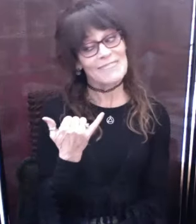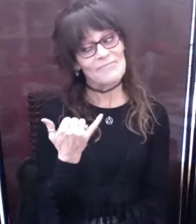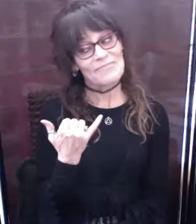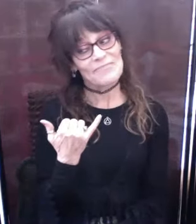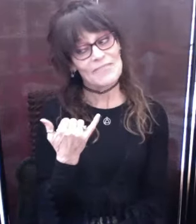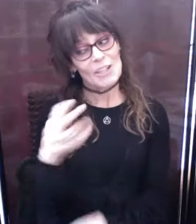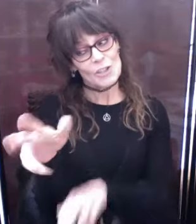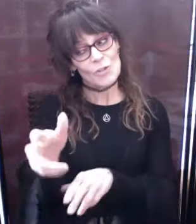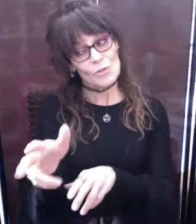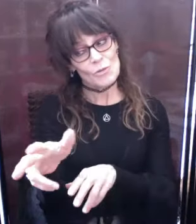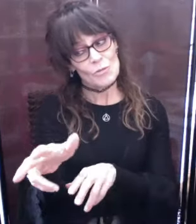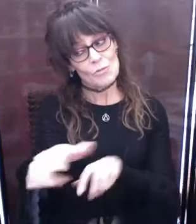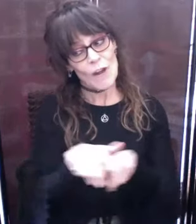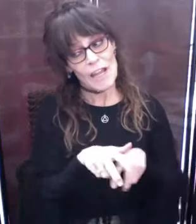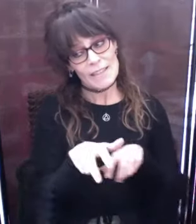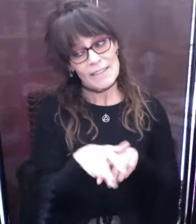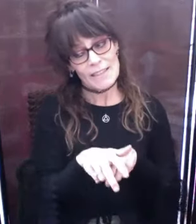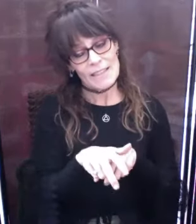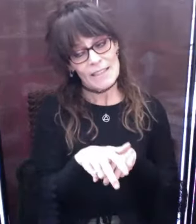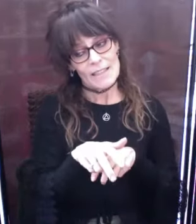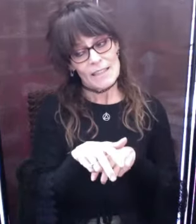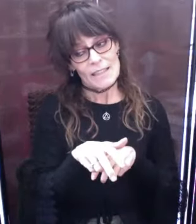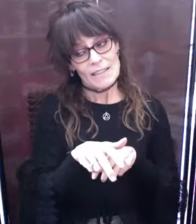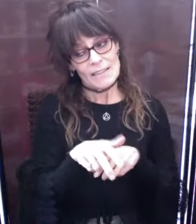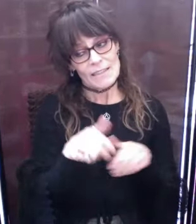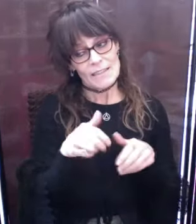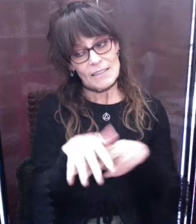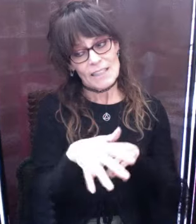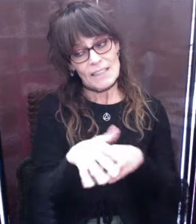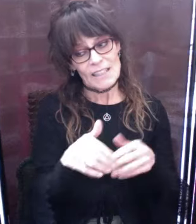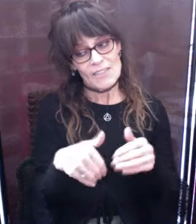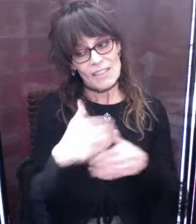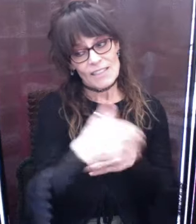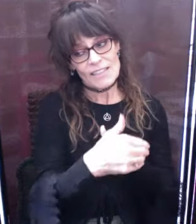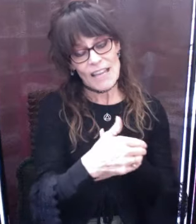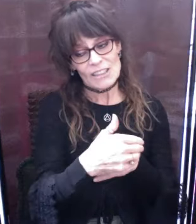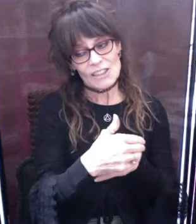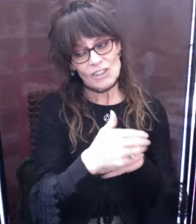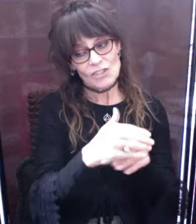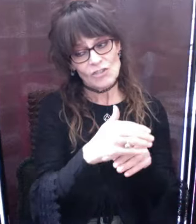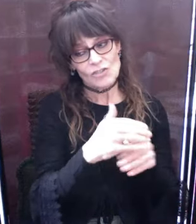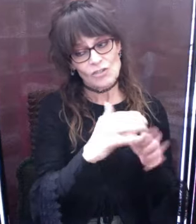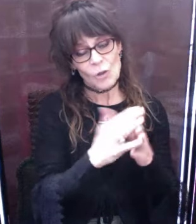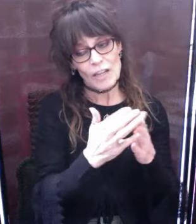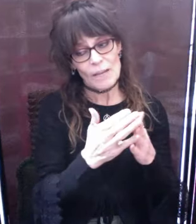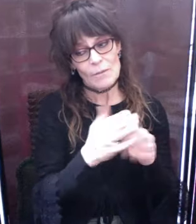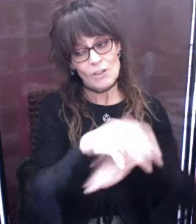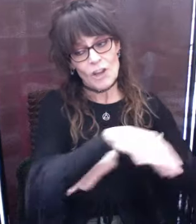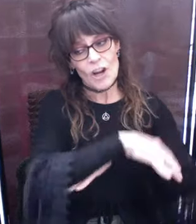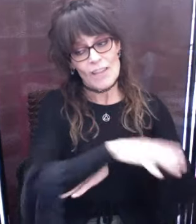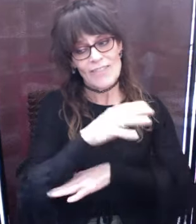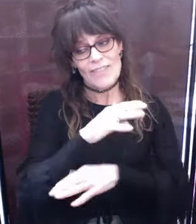Maud's leaves next door, and that was a loving, generous thing that you did. And half an hour